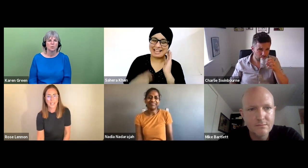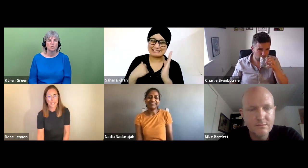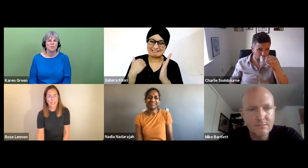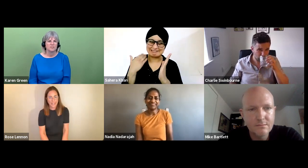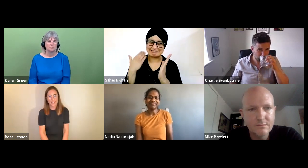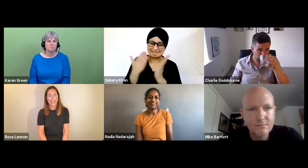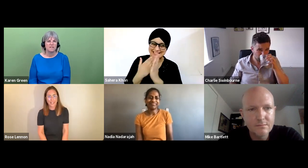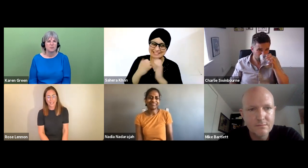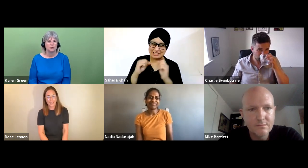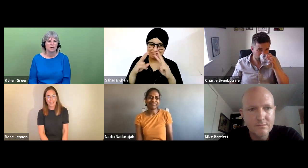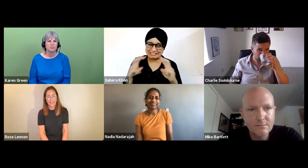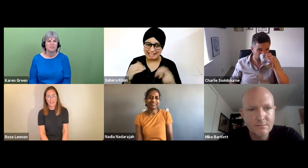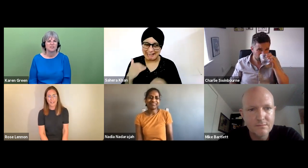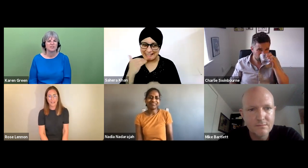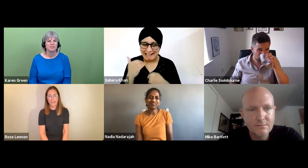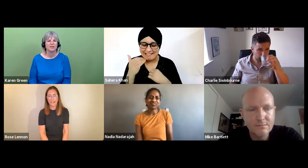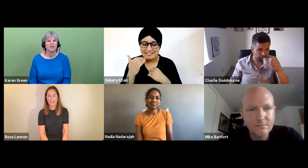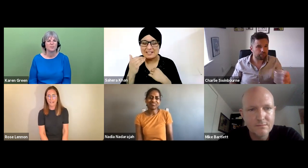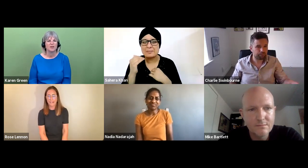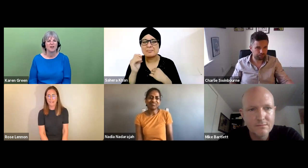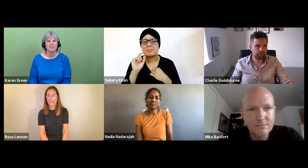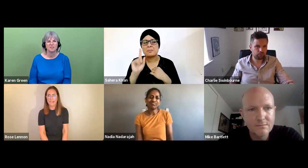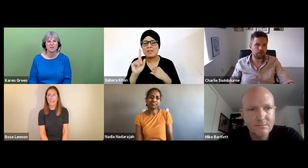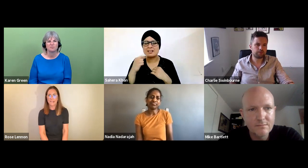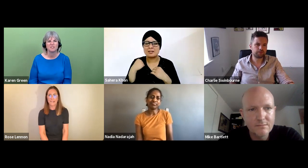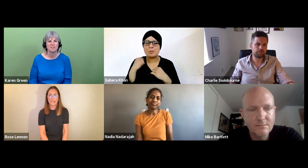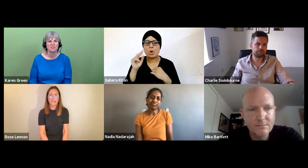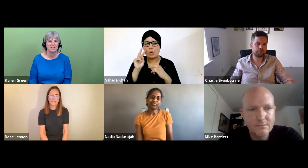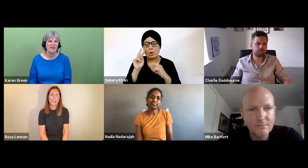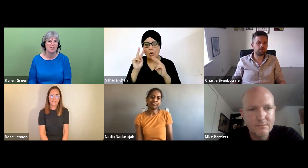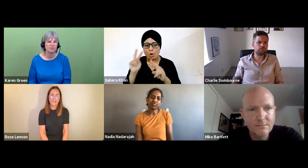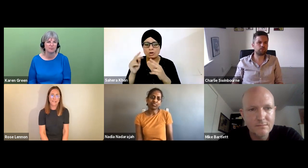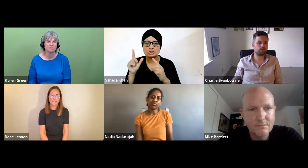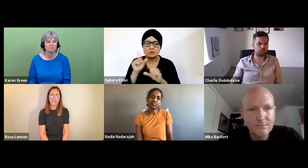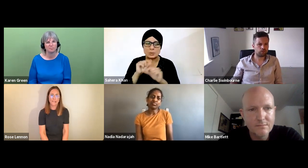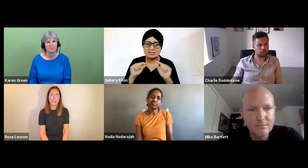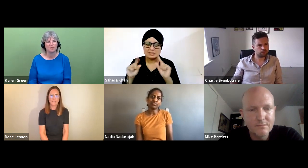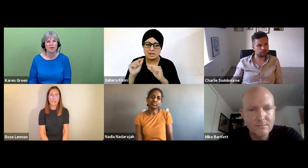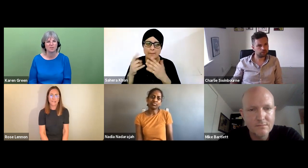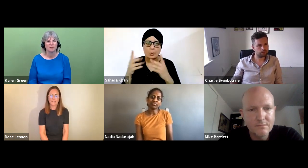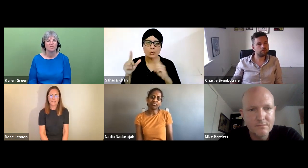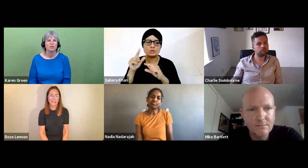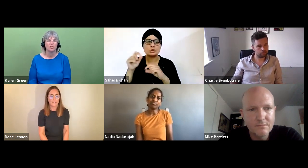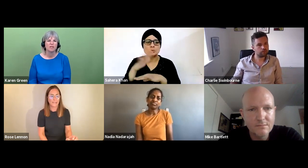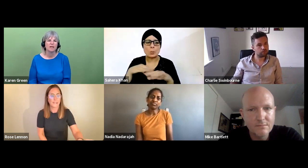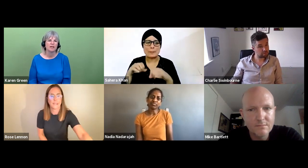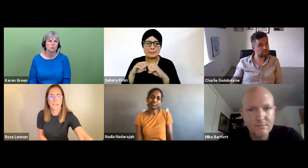Oh, that's a really good question. I don't think I've researched it enough, but looking at